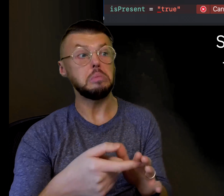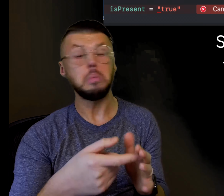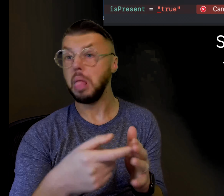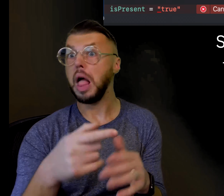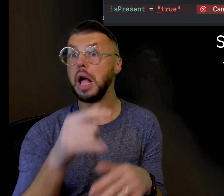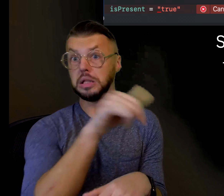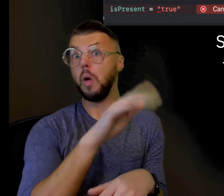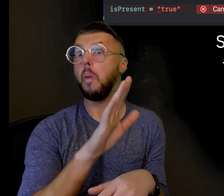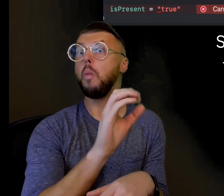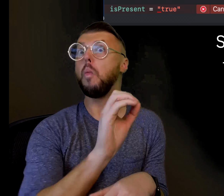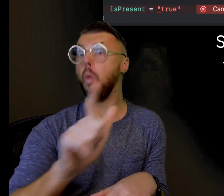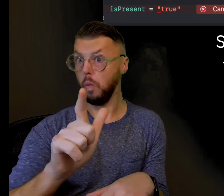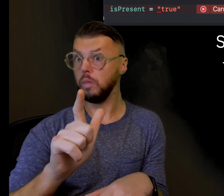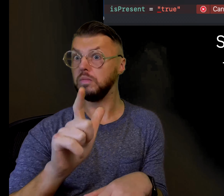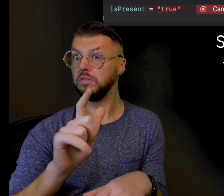and we assign it a